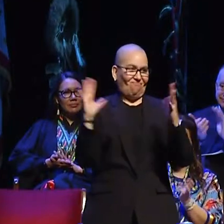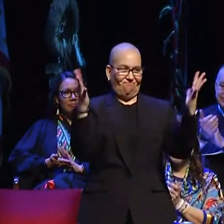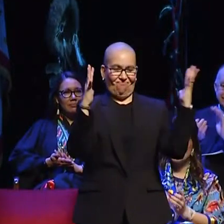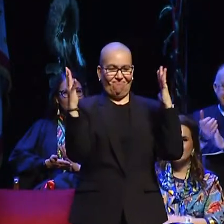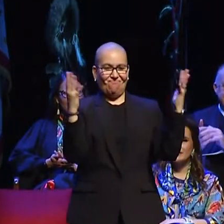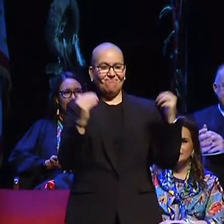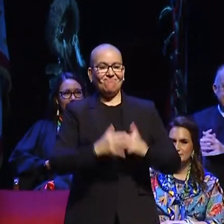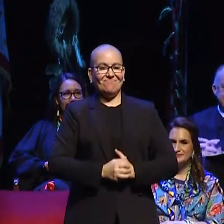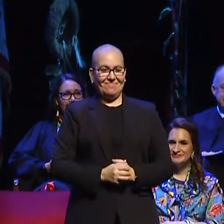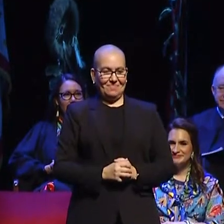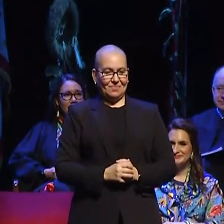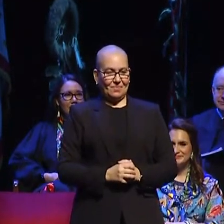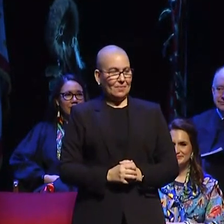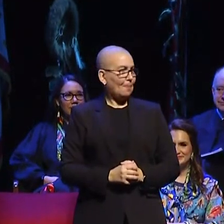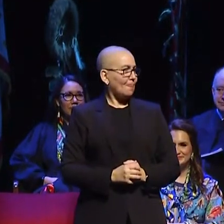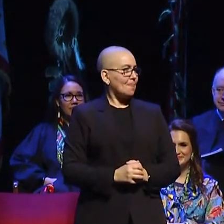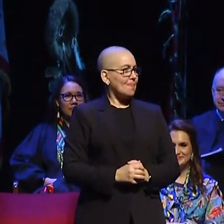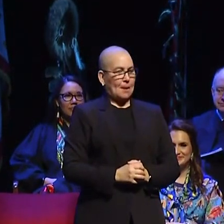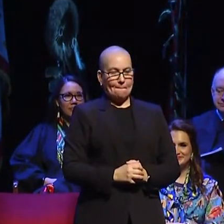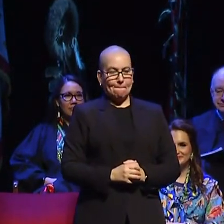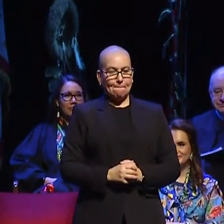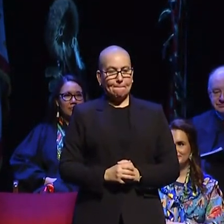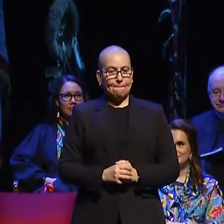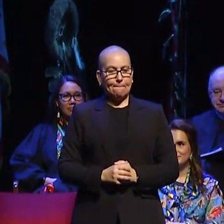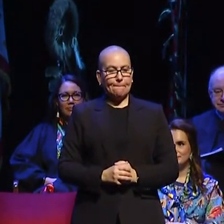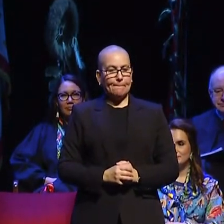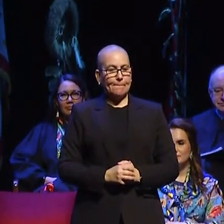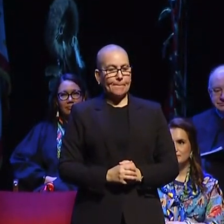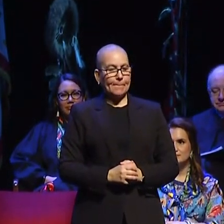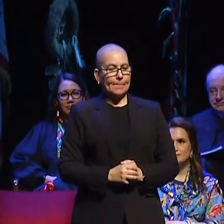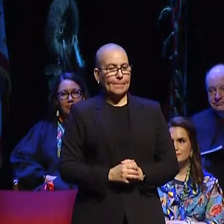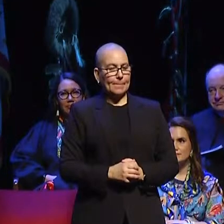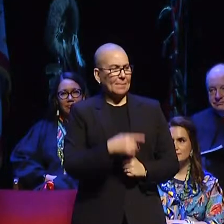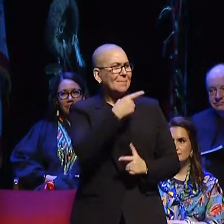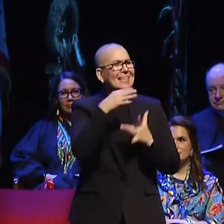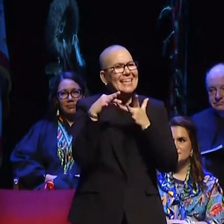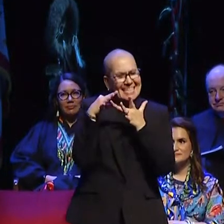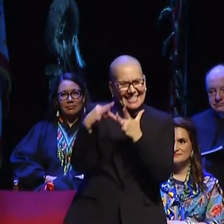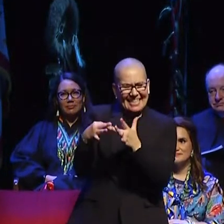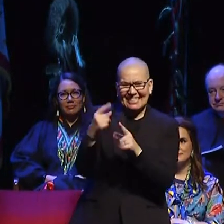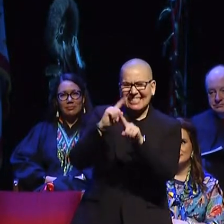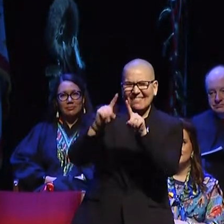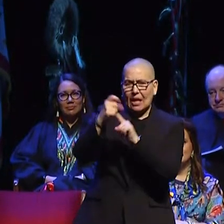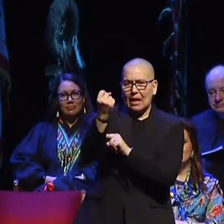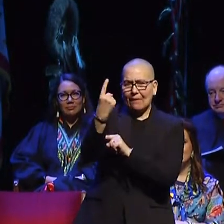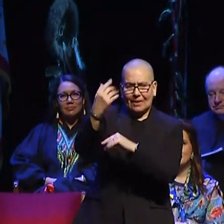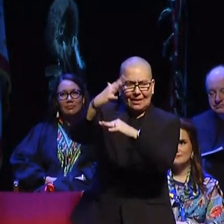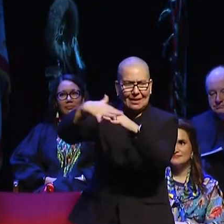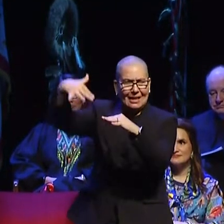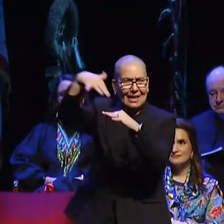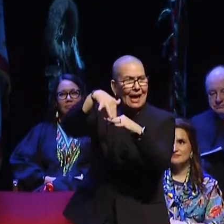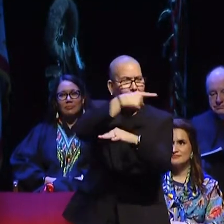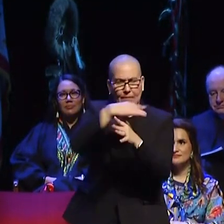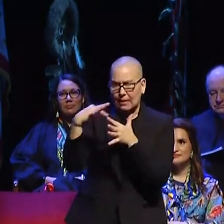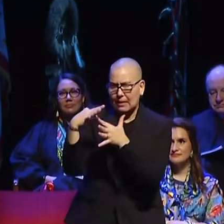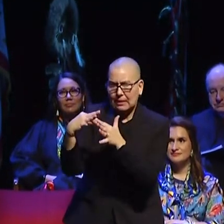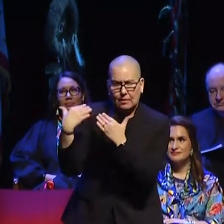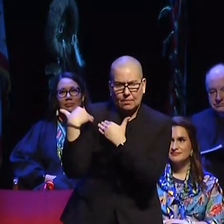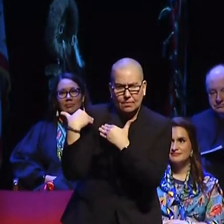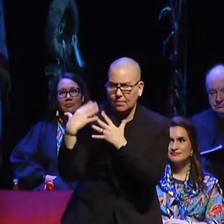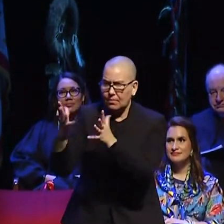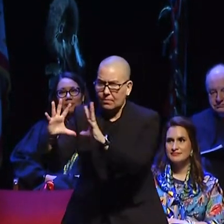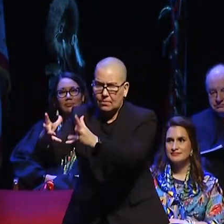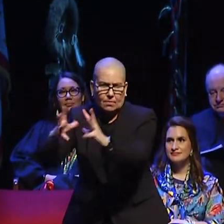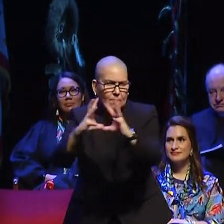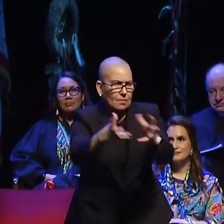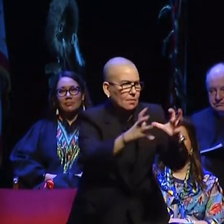And I look out here to the leadership of our 11 sovereign nations. Thank you for your partnership. Thank you for your advice. Thank you